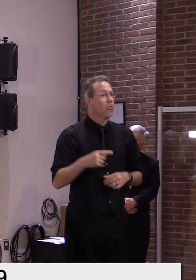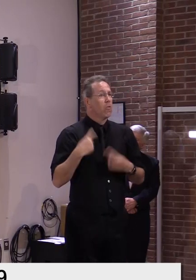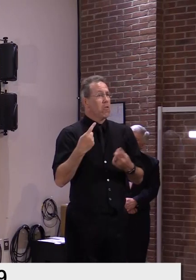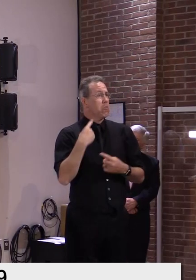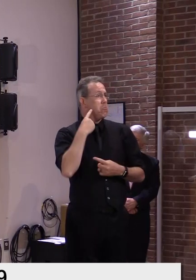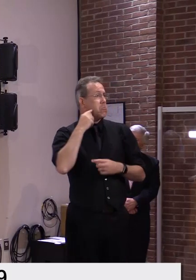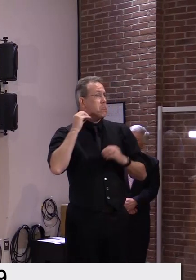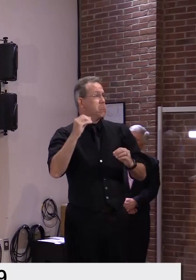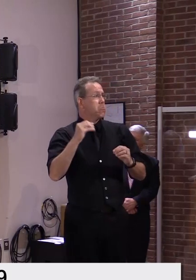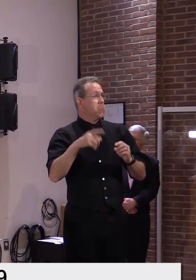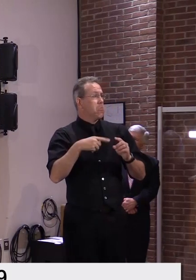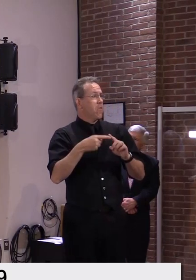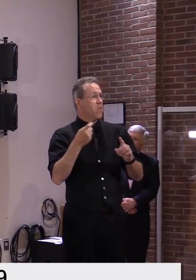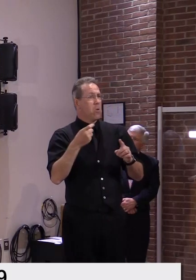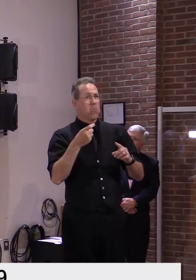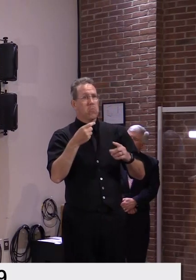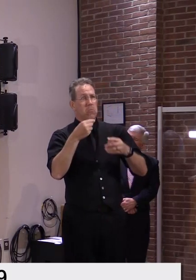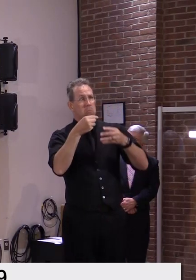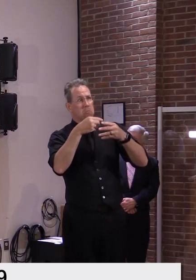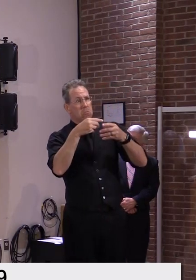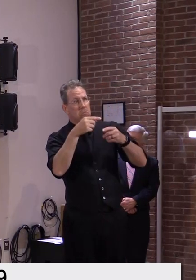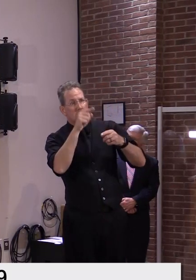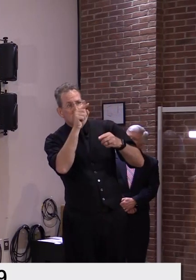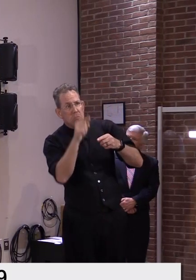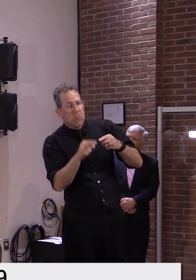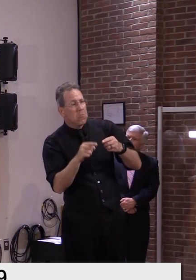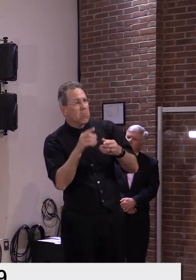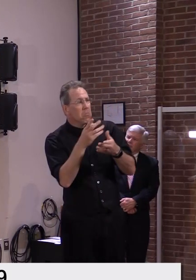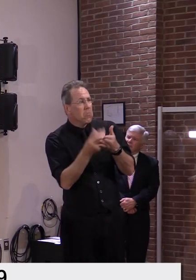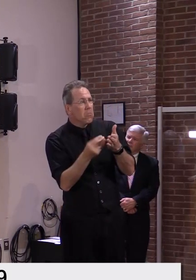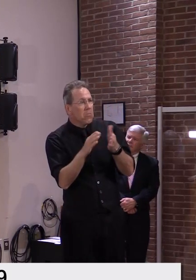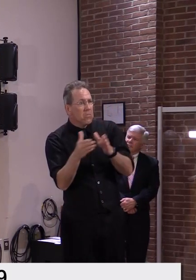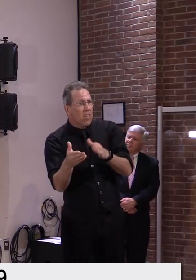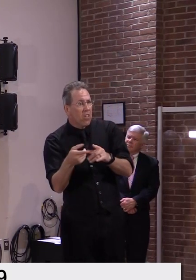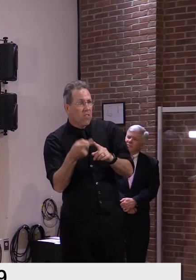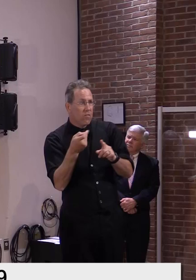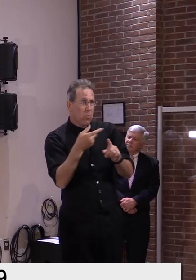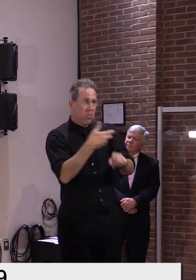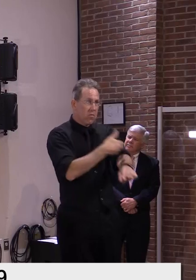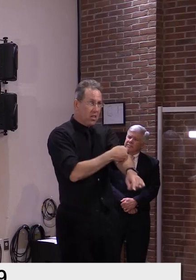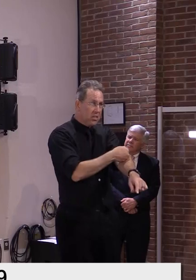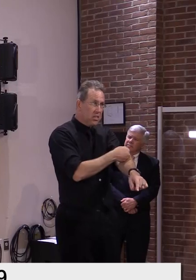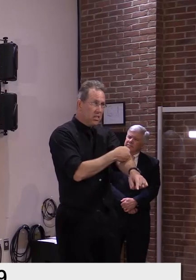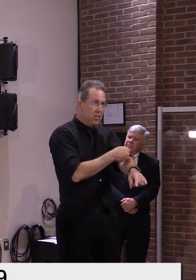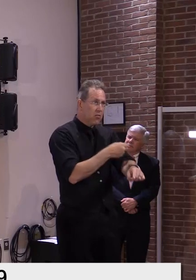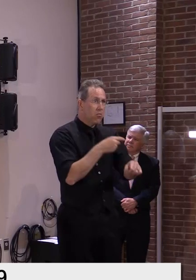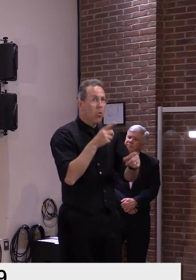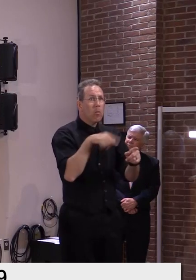of people who have been linked to the vaccine in terms of death.